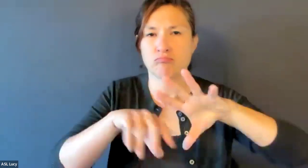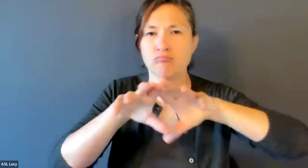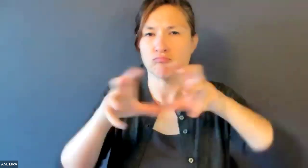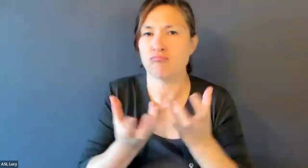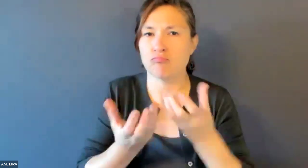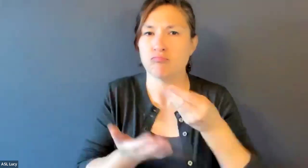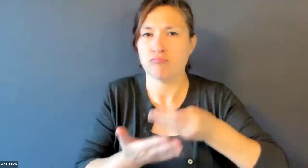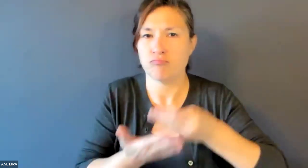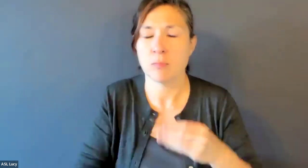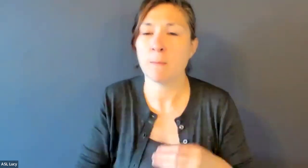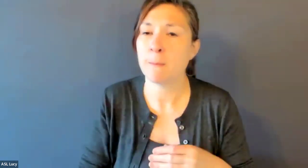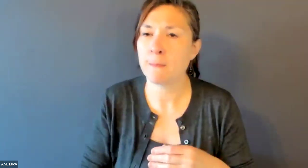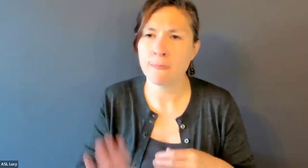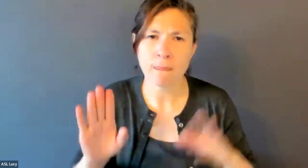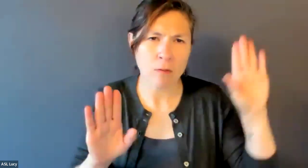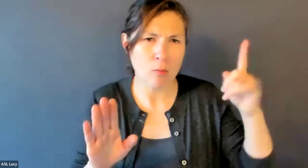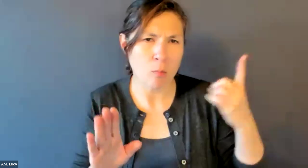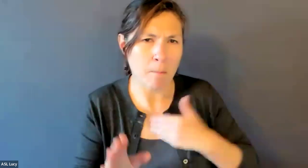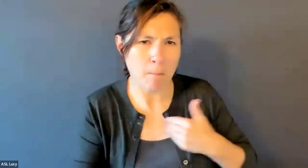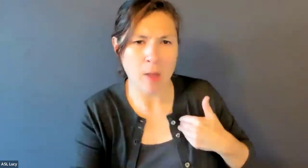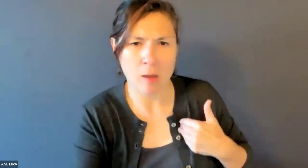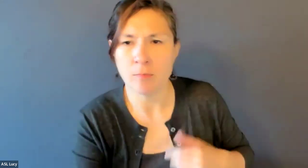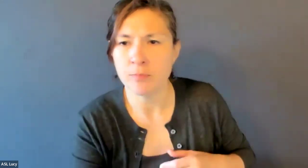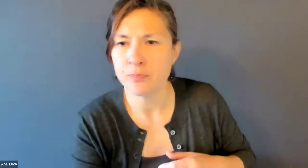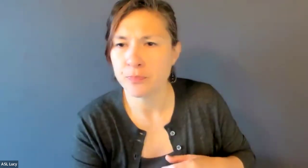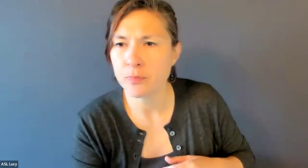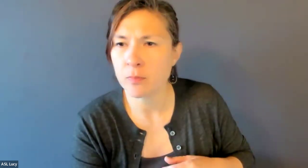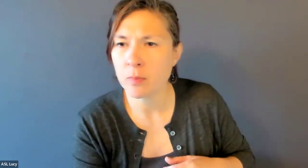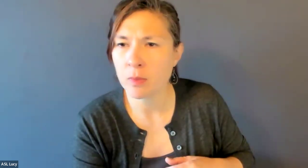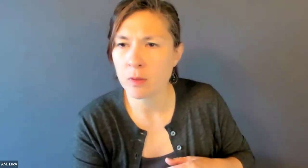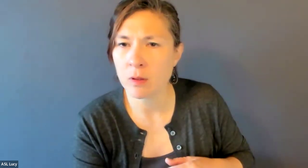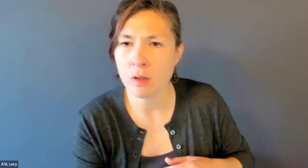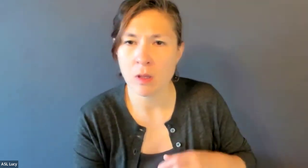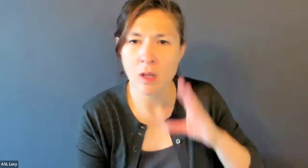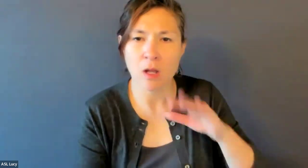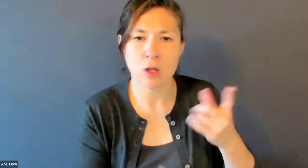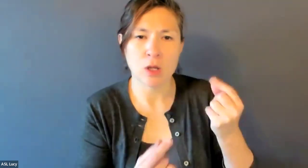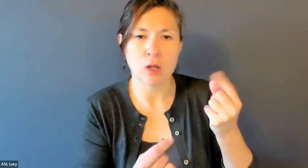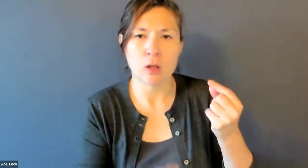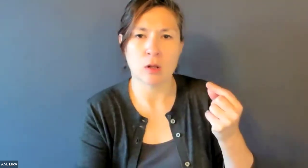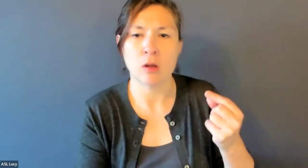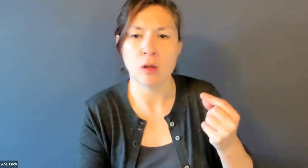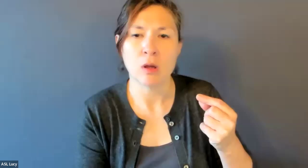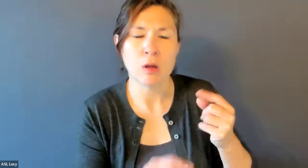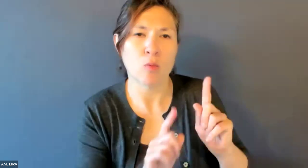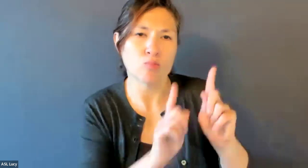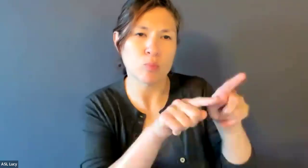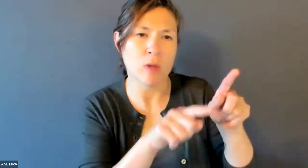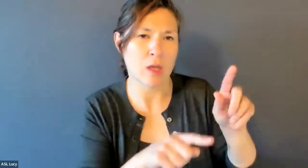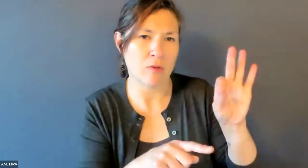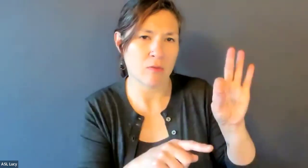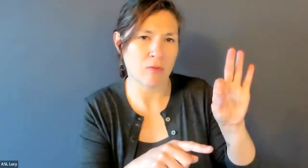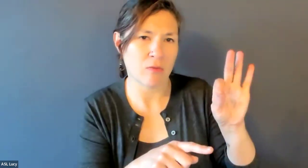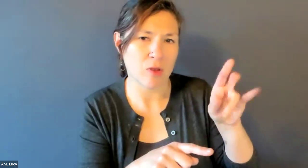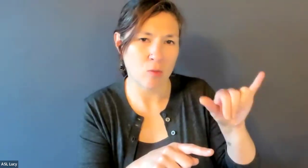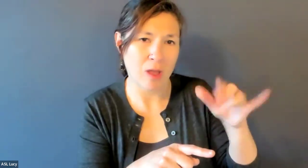Question, Superintendent, I know that we went to Fenway High, last week, and we did meet the staff that